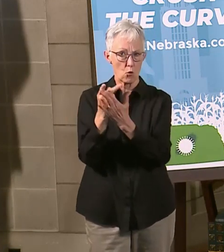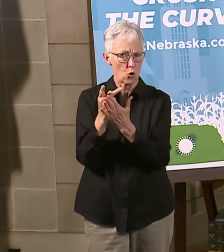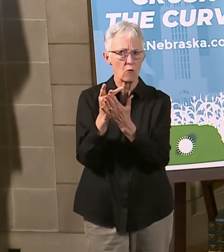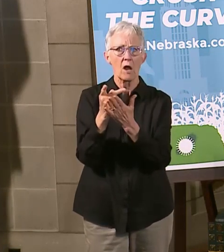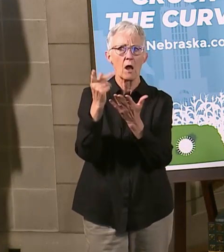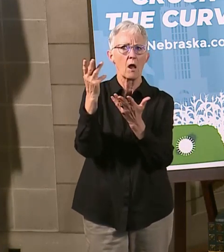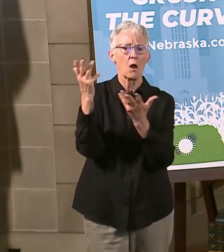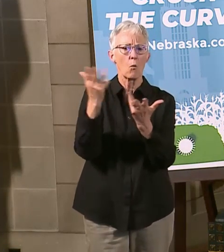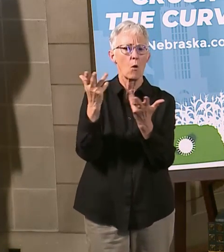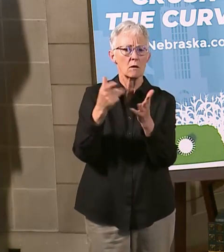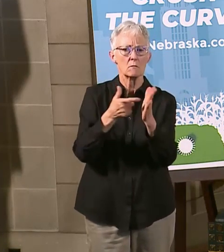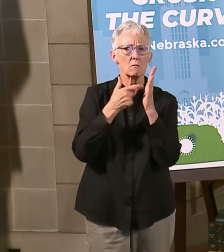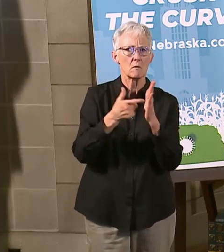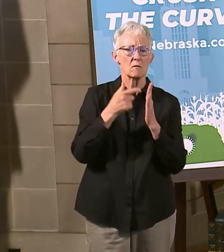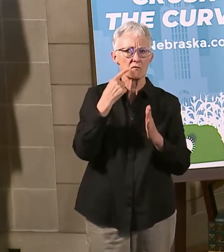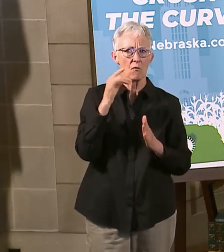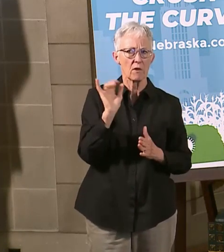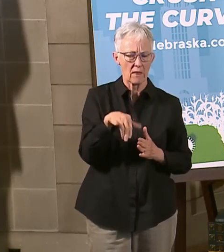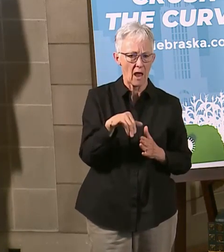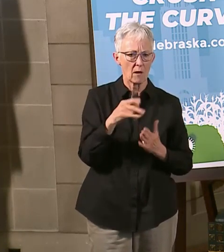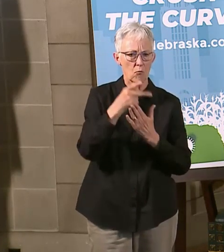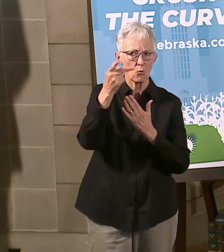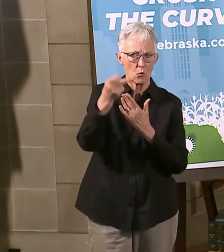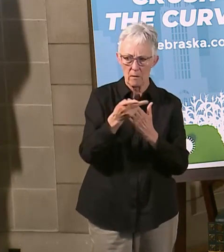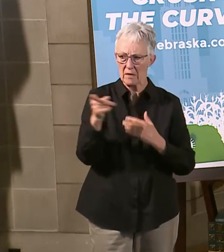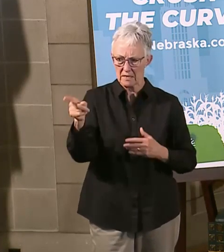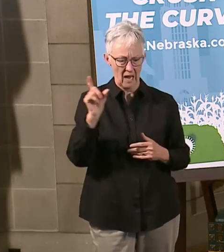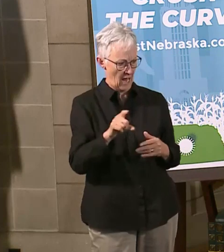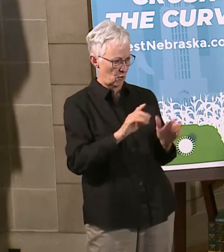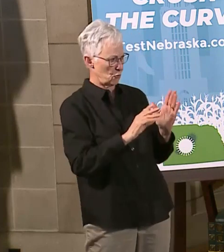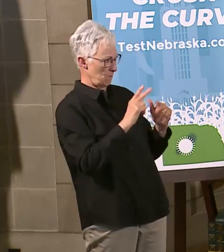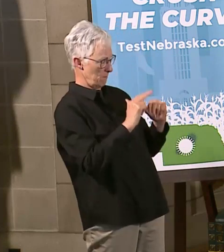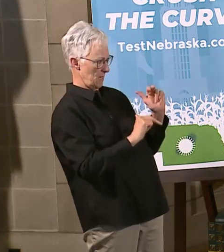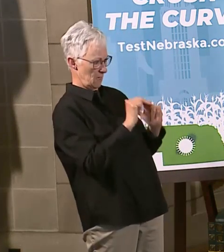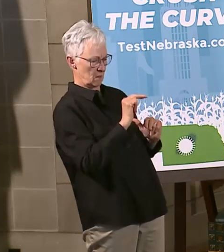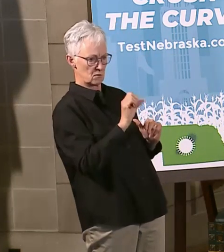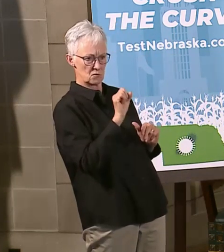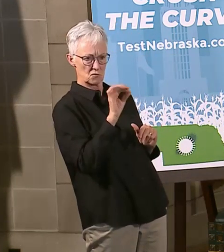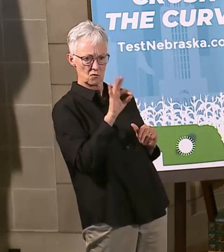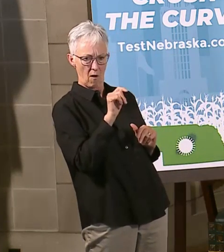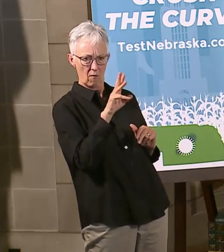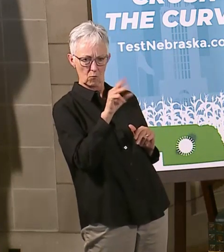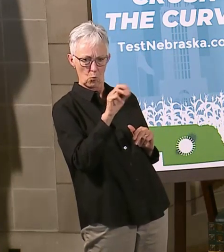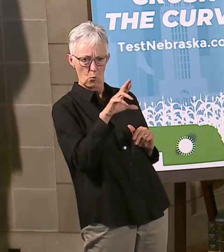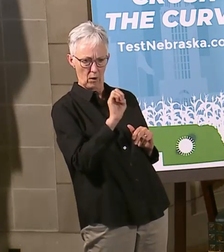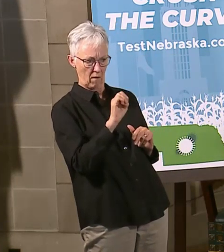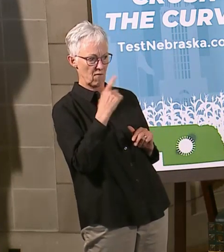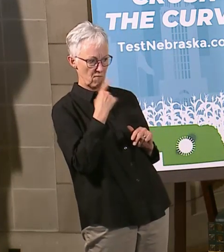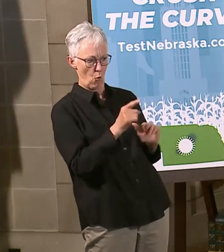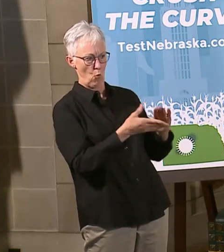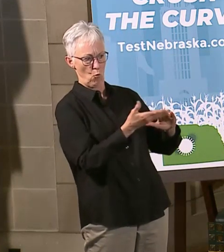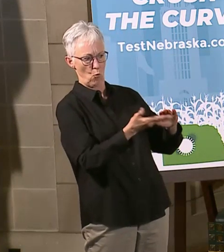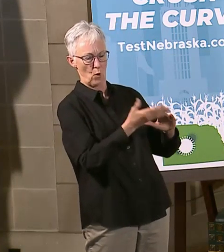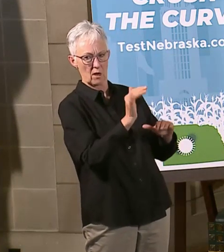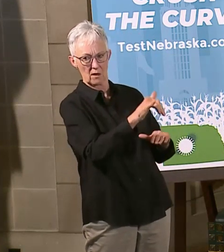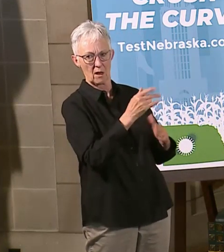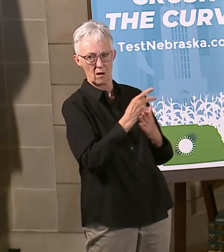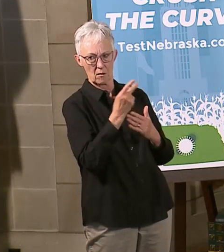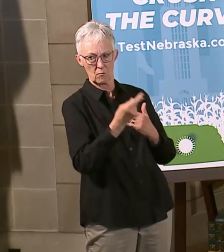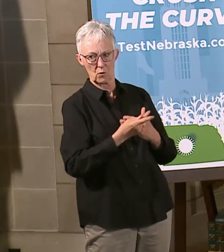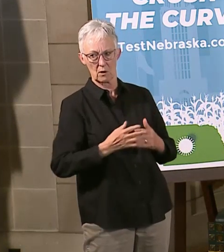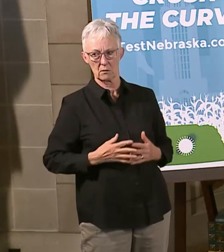And frankly, John and his team in the Department of Labor did just yeoman's work to be able to get this up in as quick a time as they did. Yeah, Lee. You guys